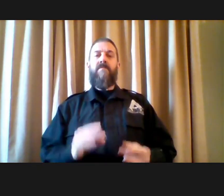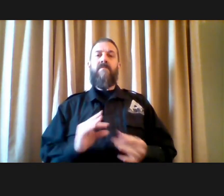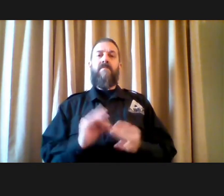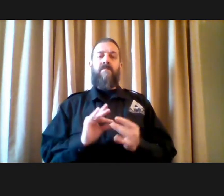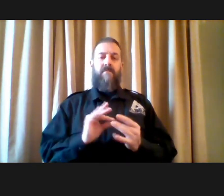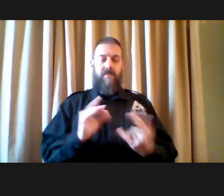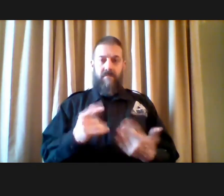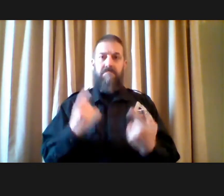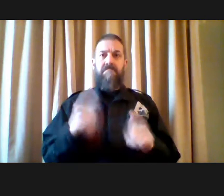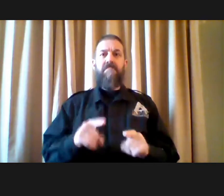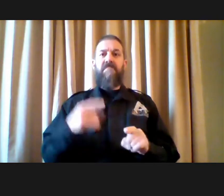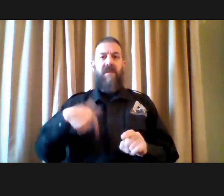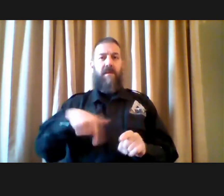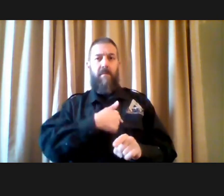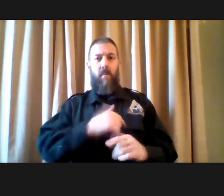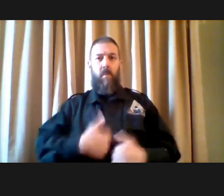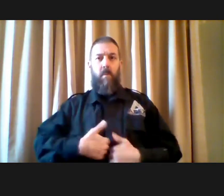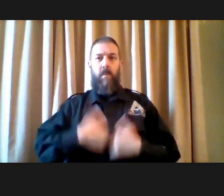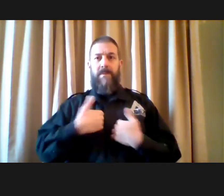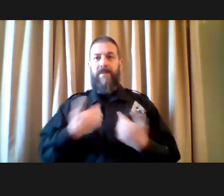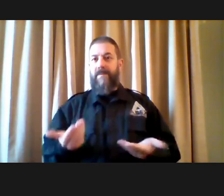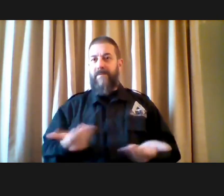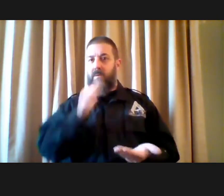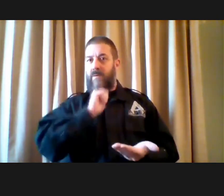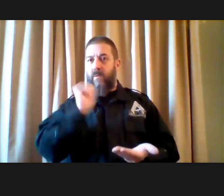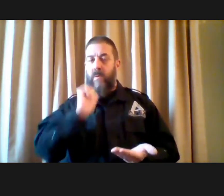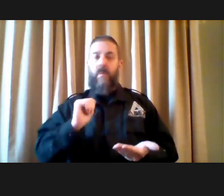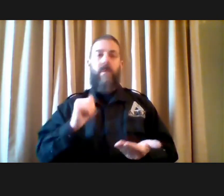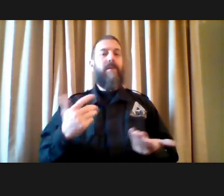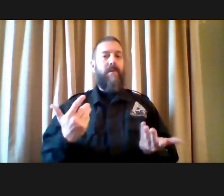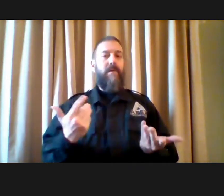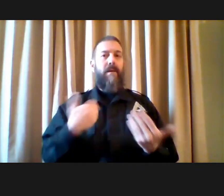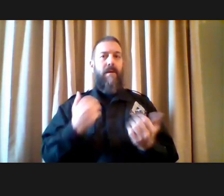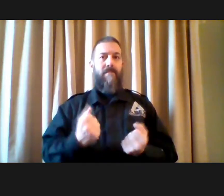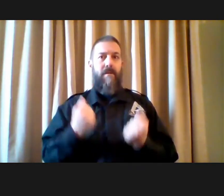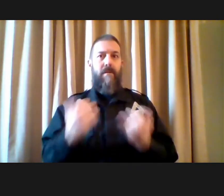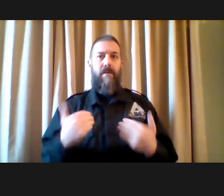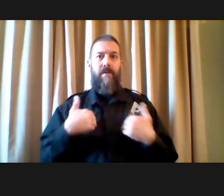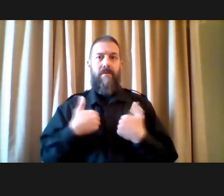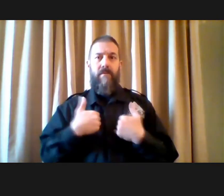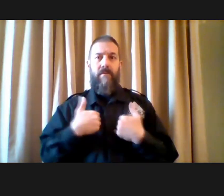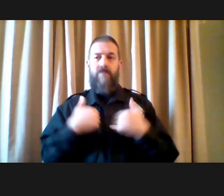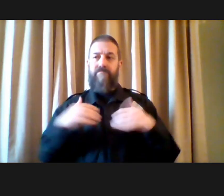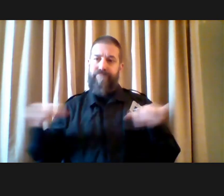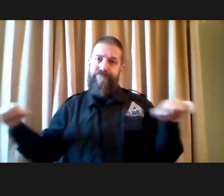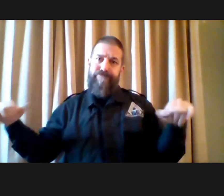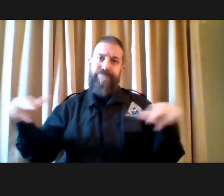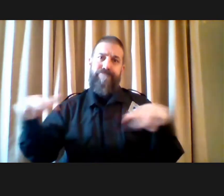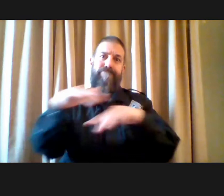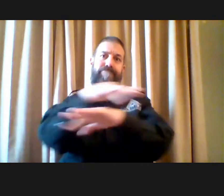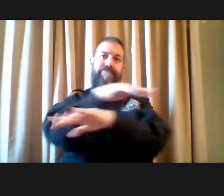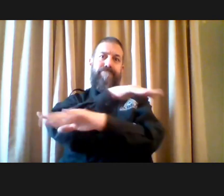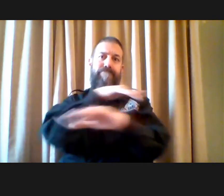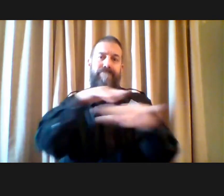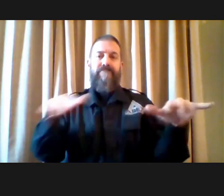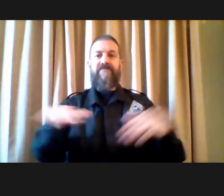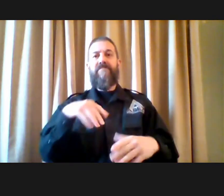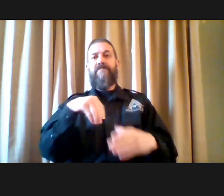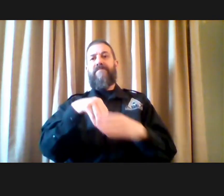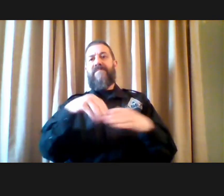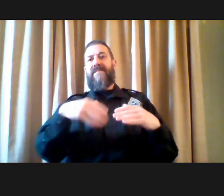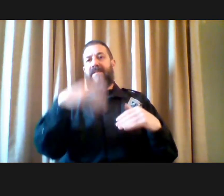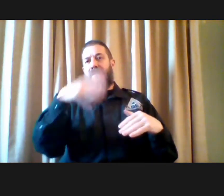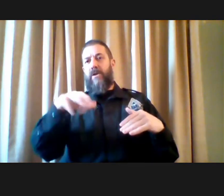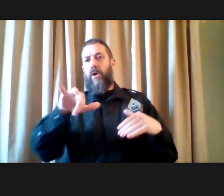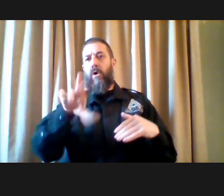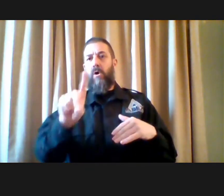of wildlife coming through our yard. Mm-hmm. And thankfully, the majority of people on places like Facebook or